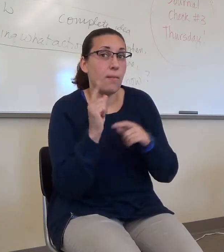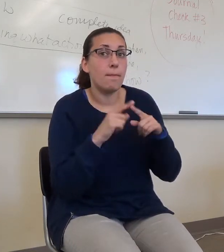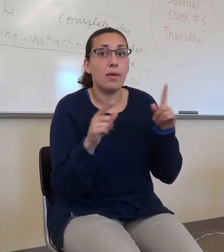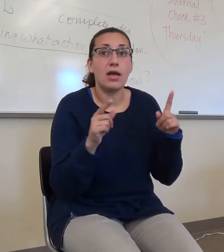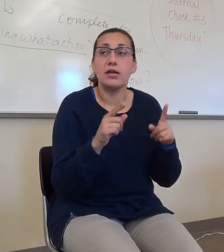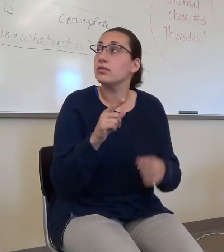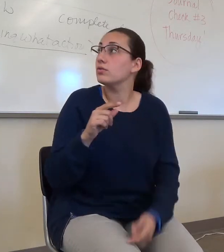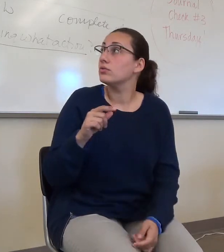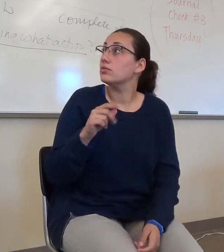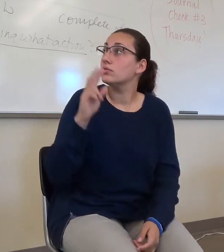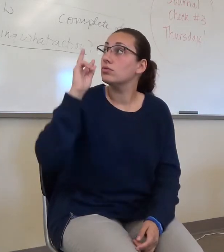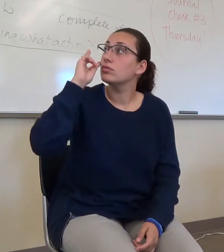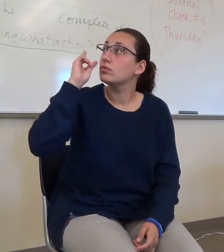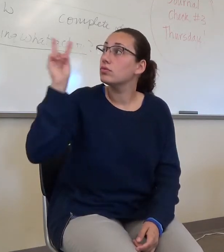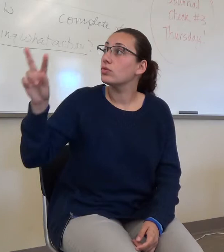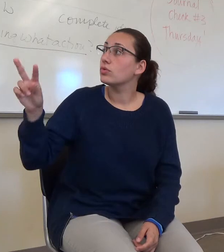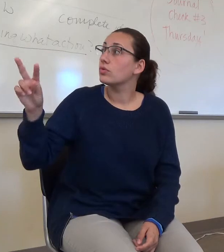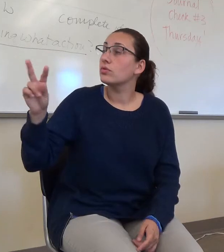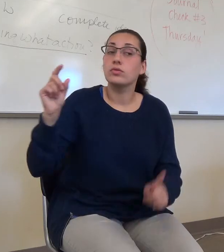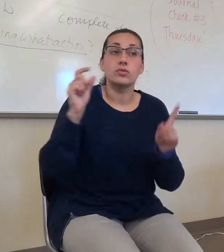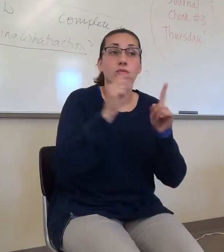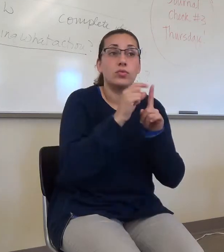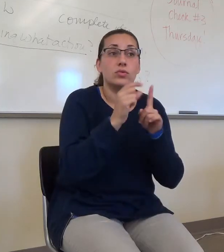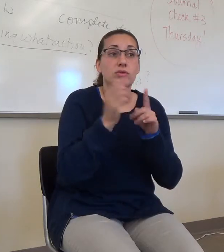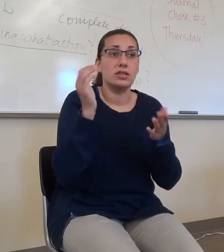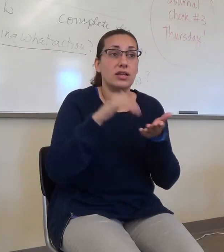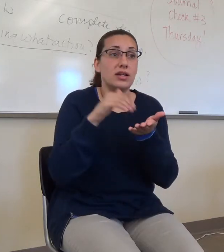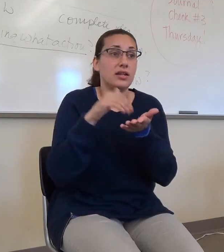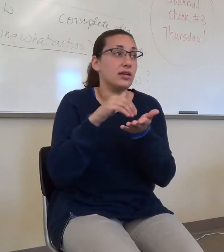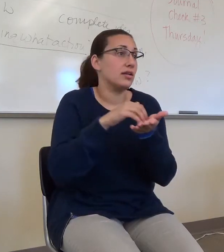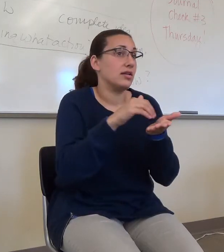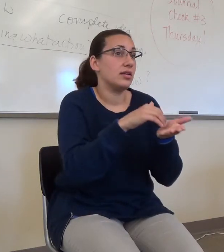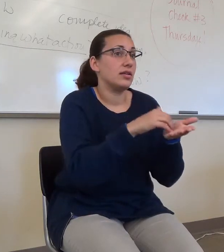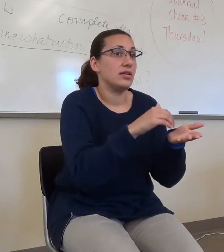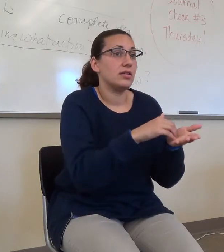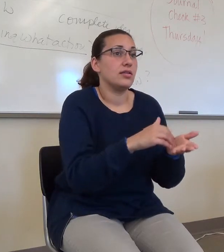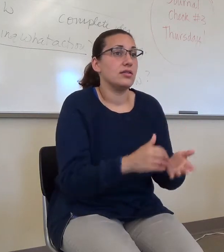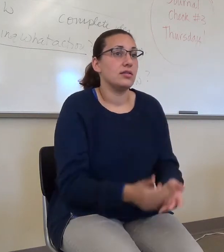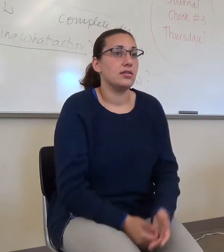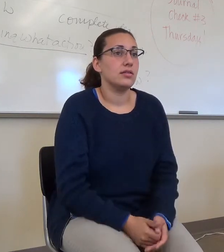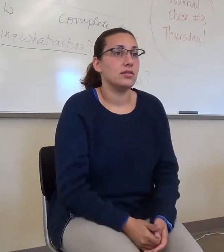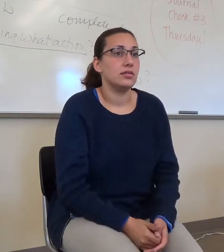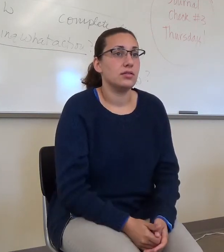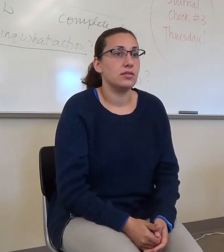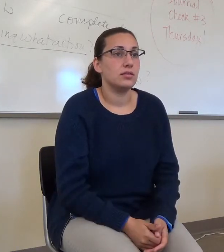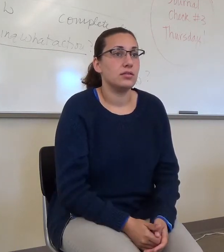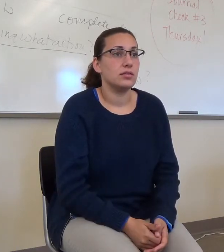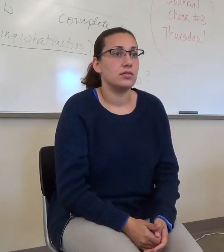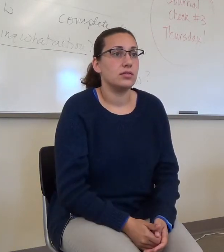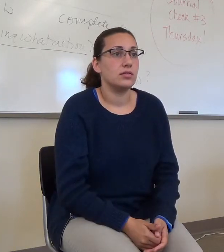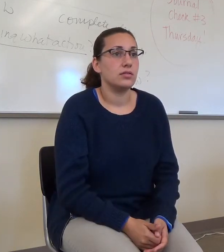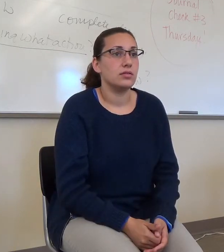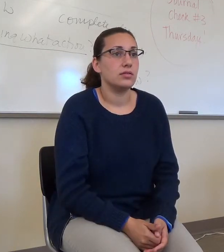the repeated thing, these are 2 different people named Wells, and